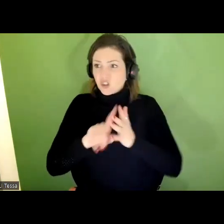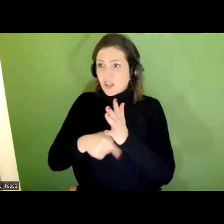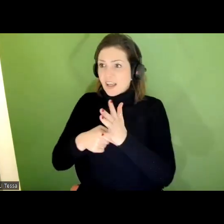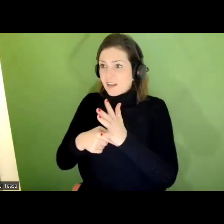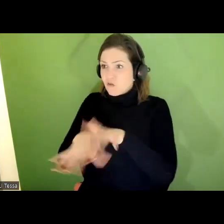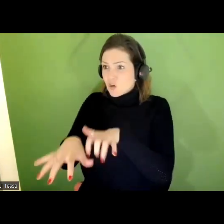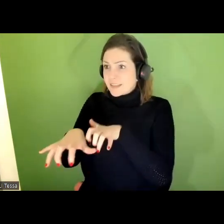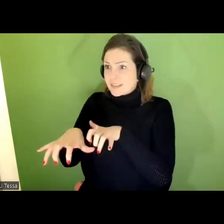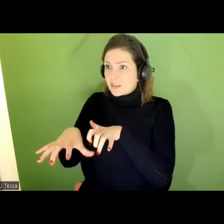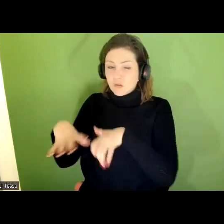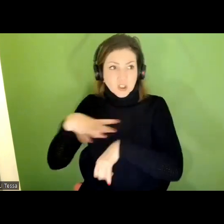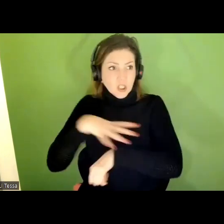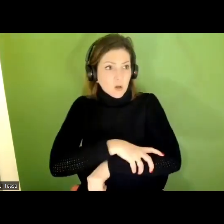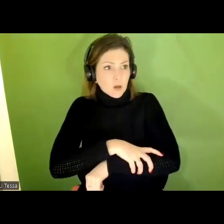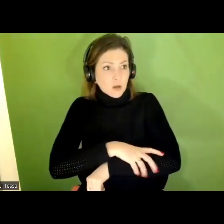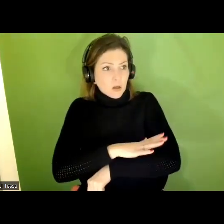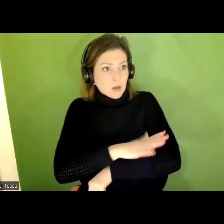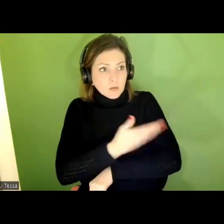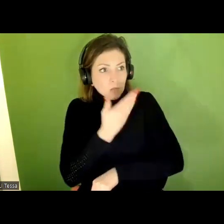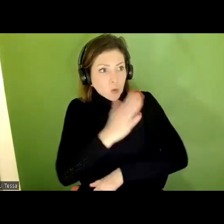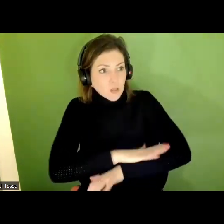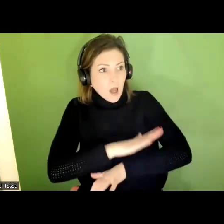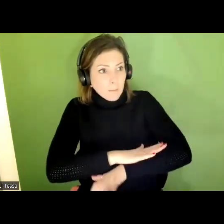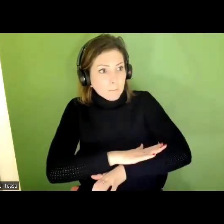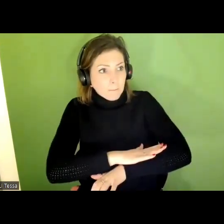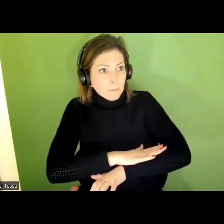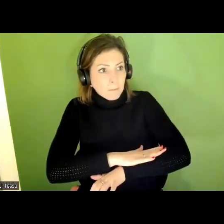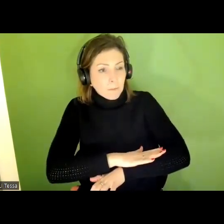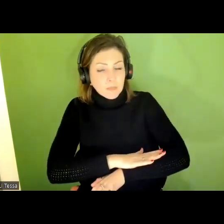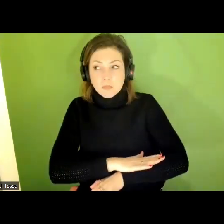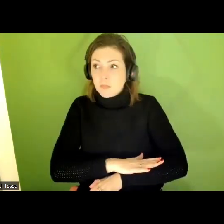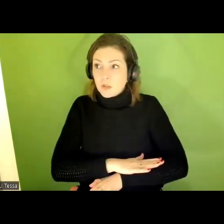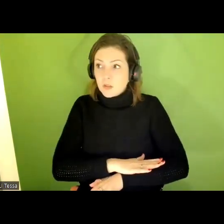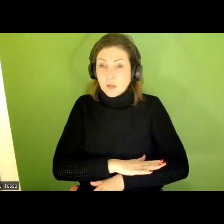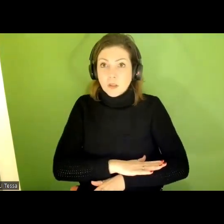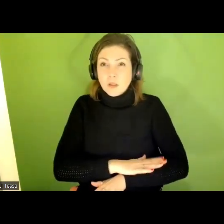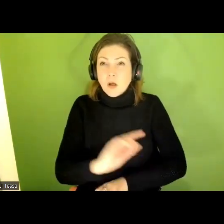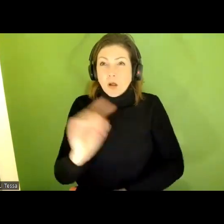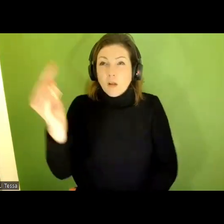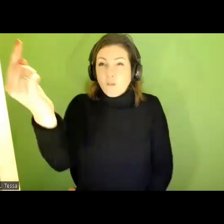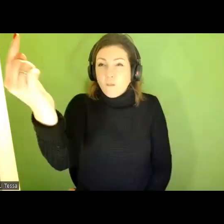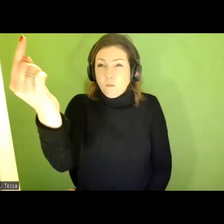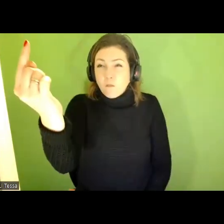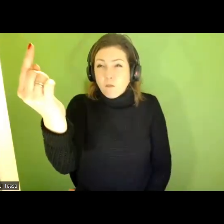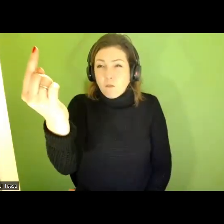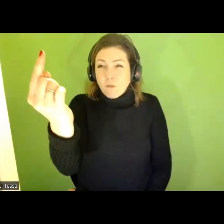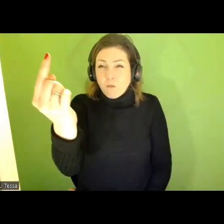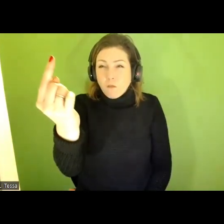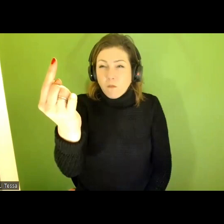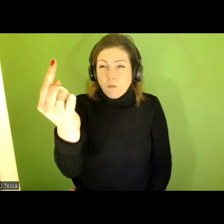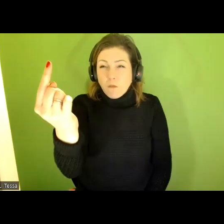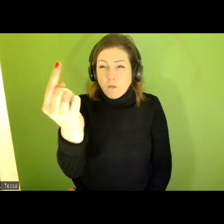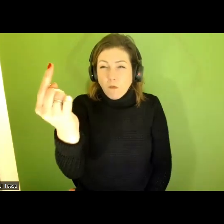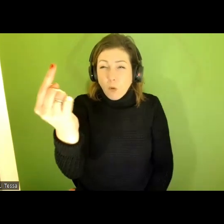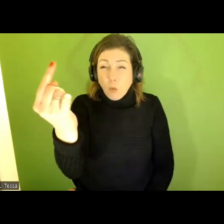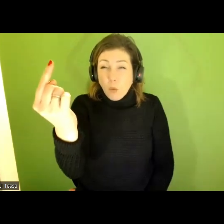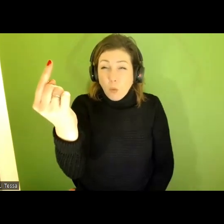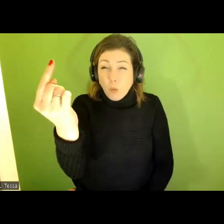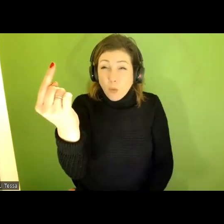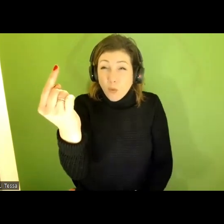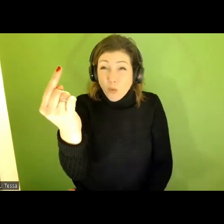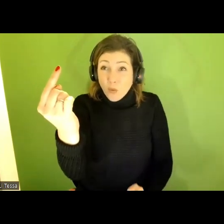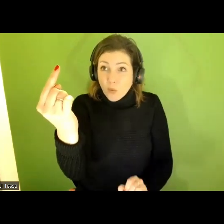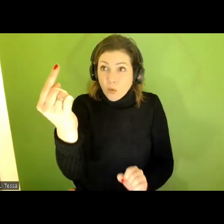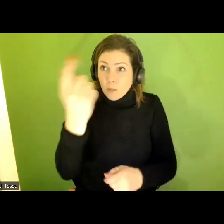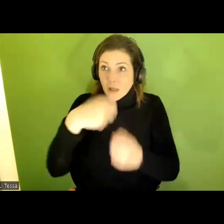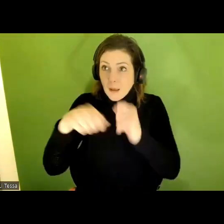arm. There was no time to do anything more. The drone was hurtling towards them like a small cannonball. As it got closer, it looked bigger